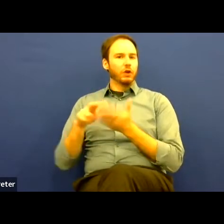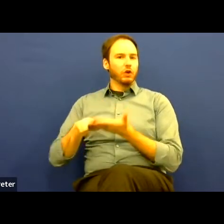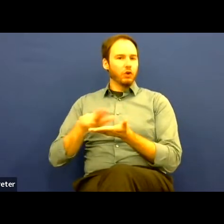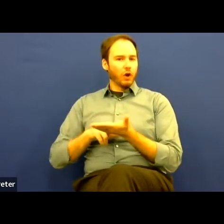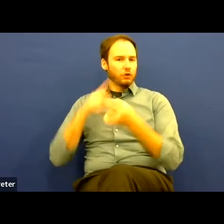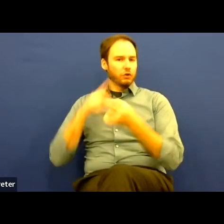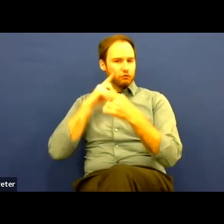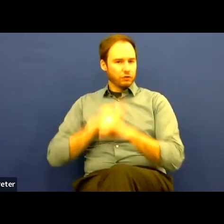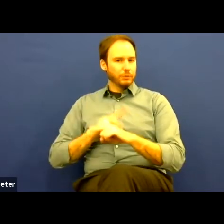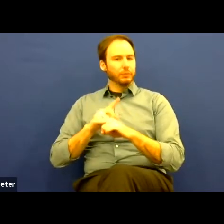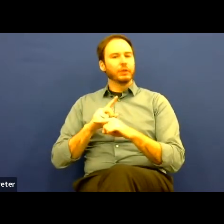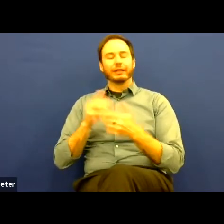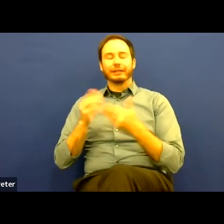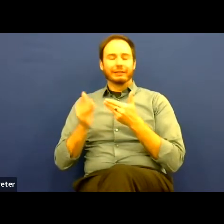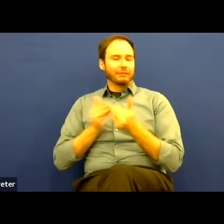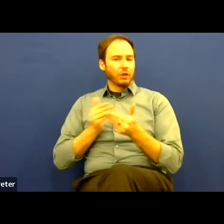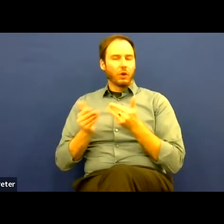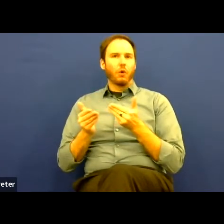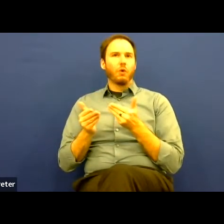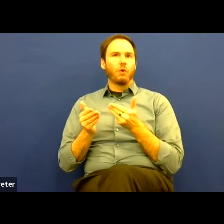an agreement, even if some of them are